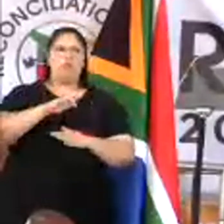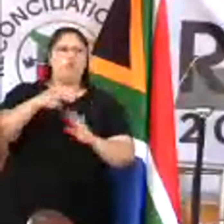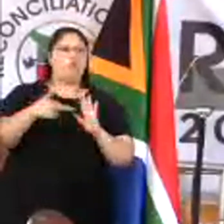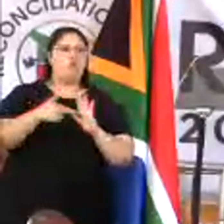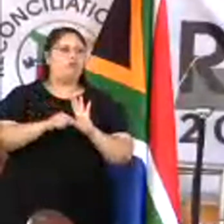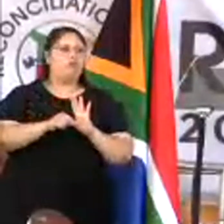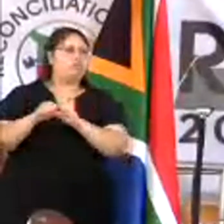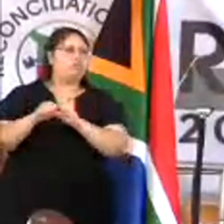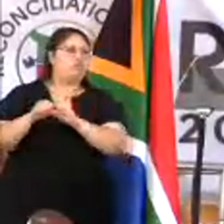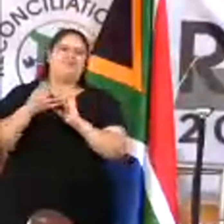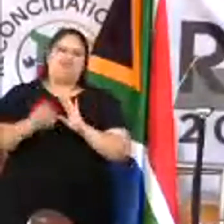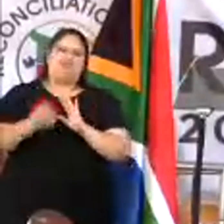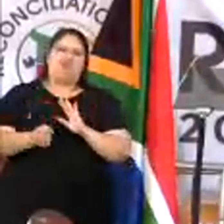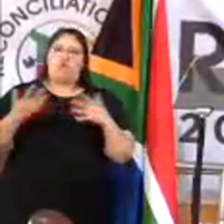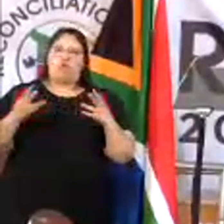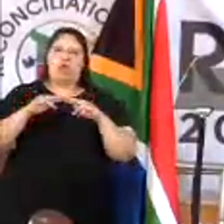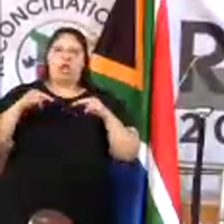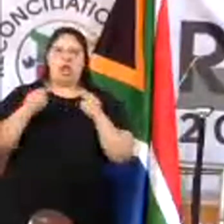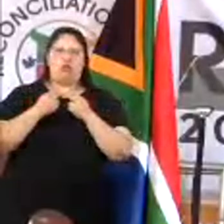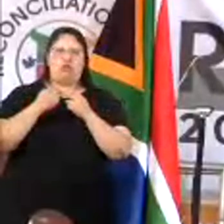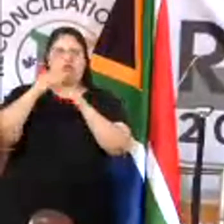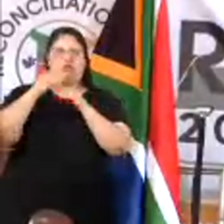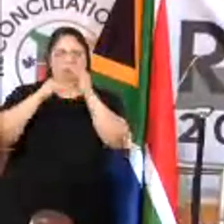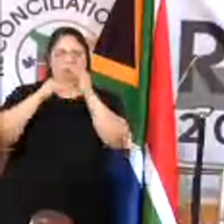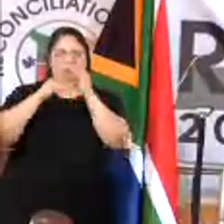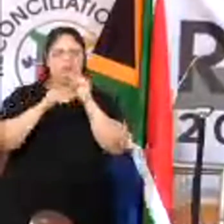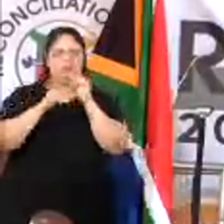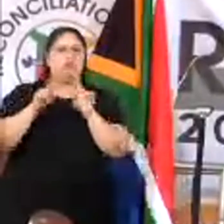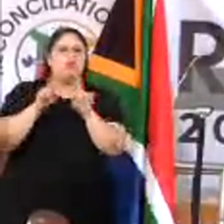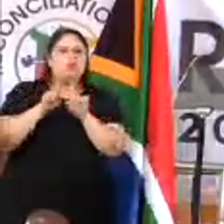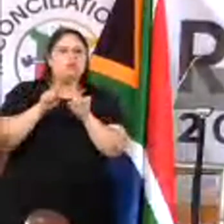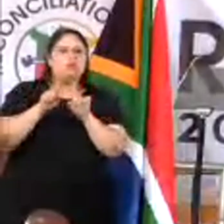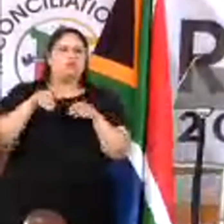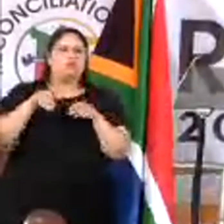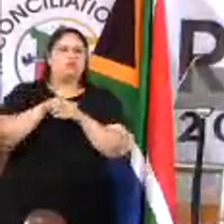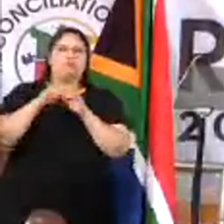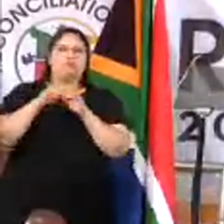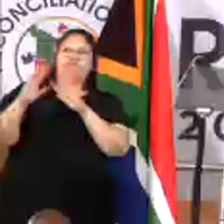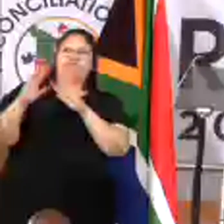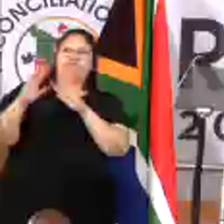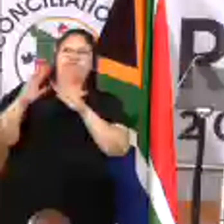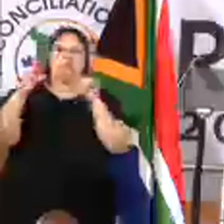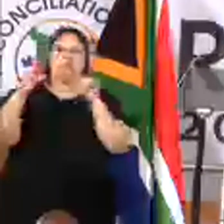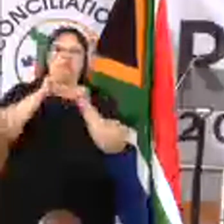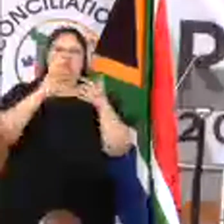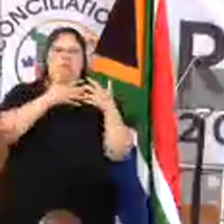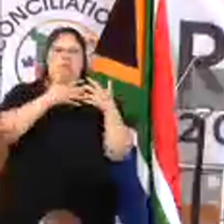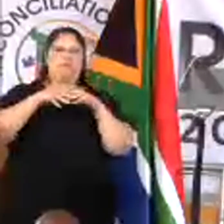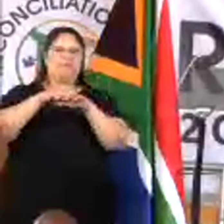roles in nation building as well as in advancing social